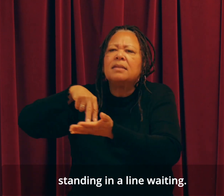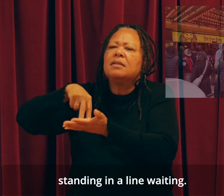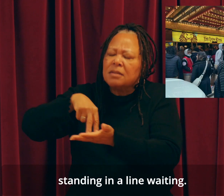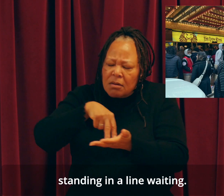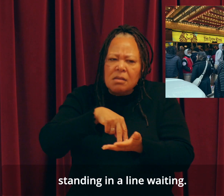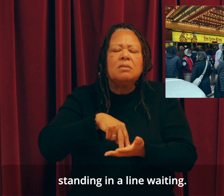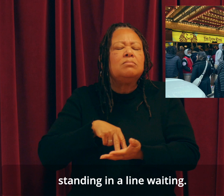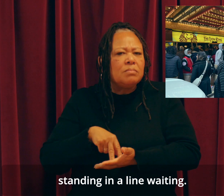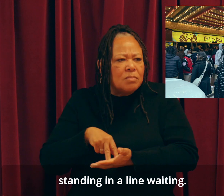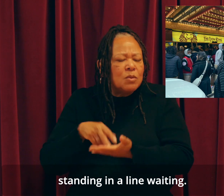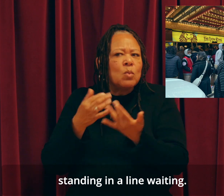standing in the line waiting.